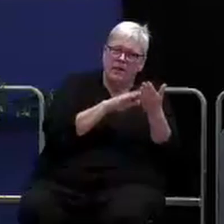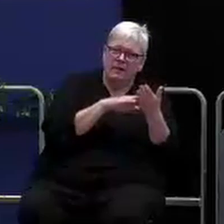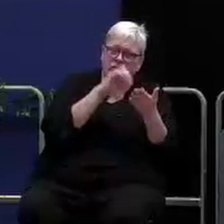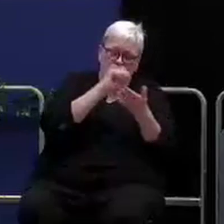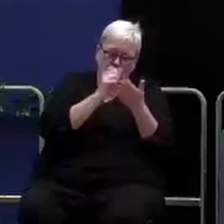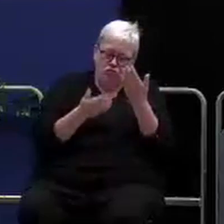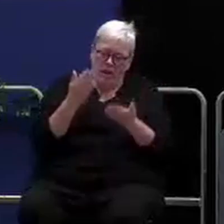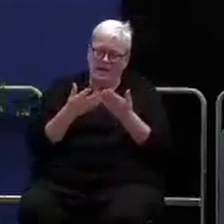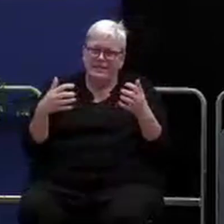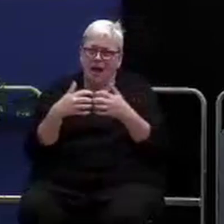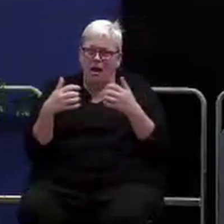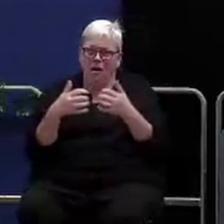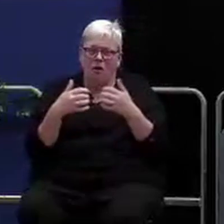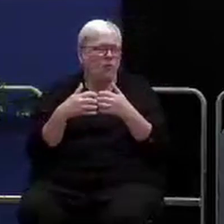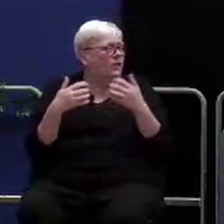two things?